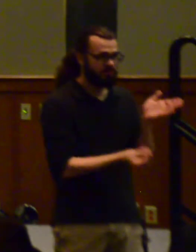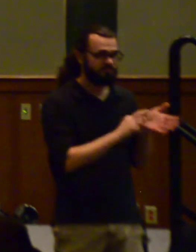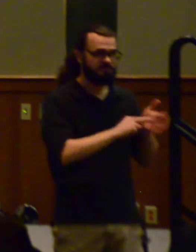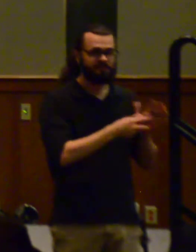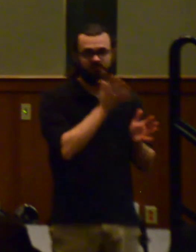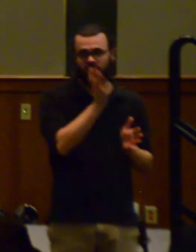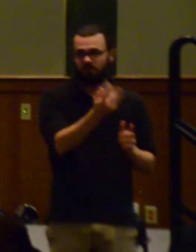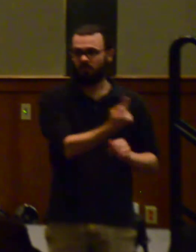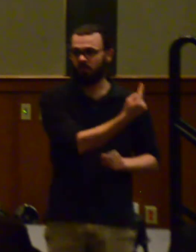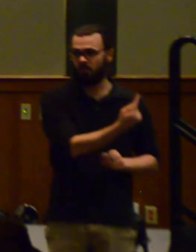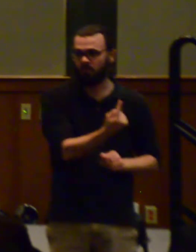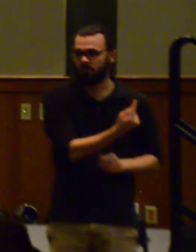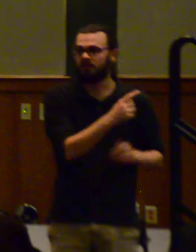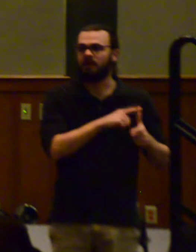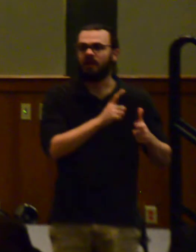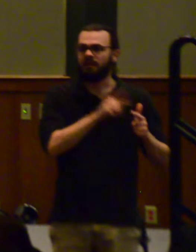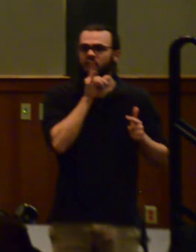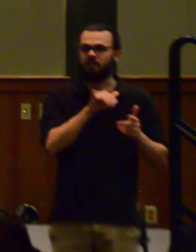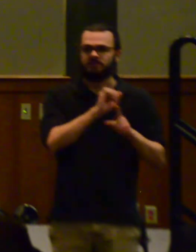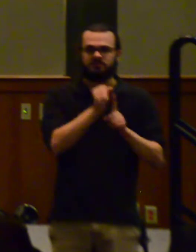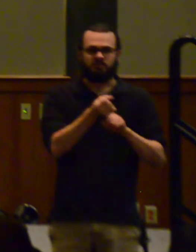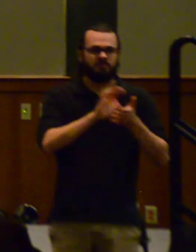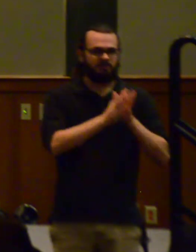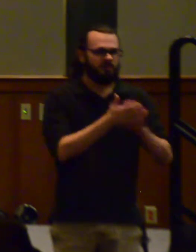And then everything just seemed to escalate from there.